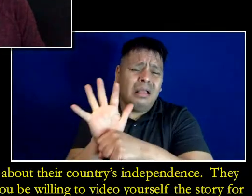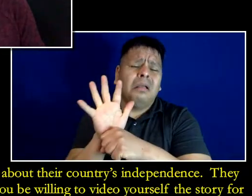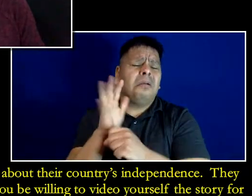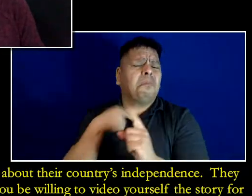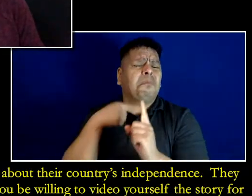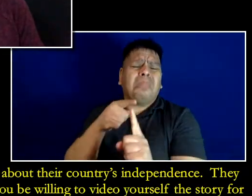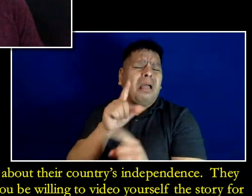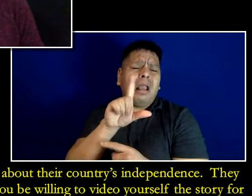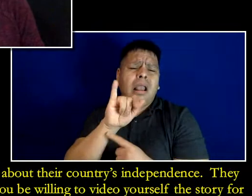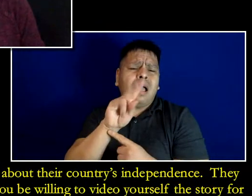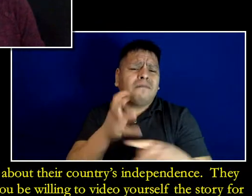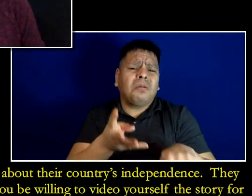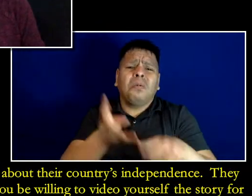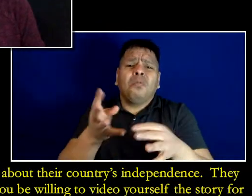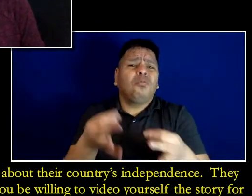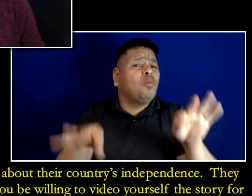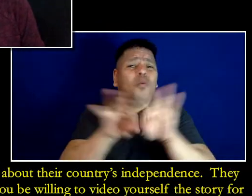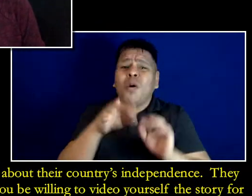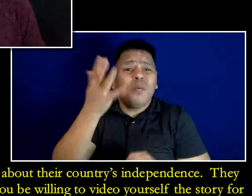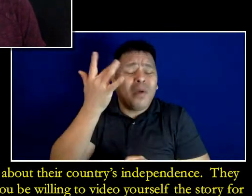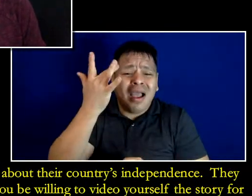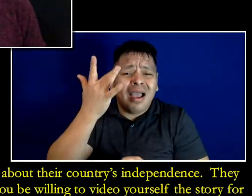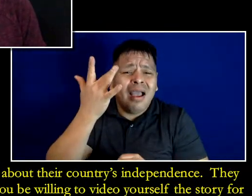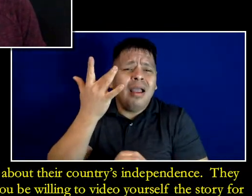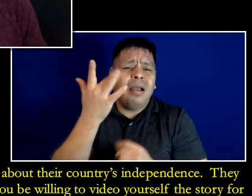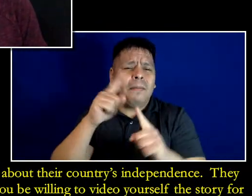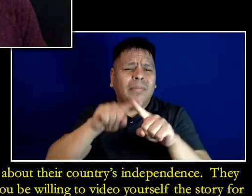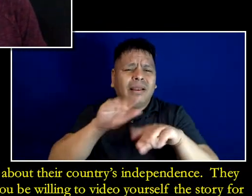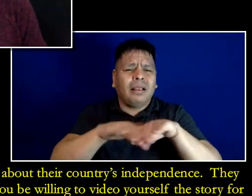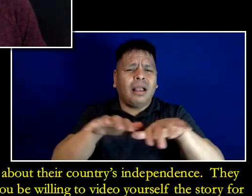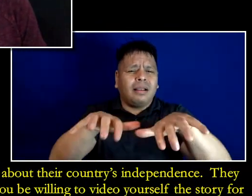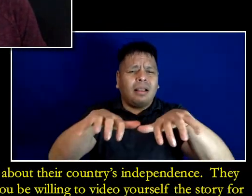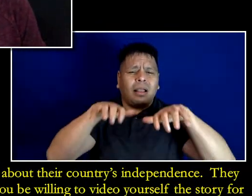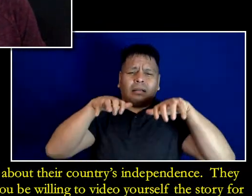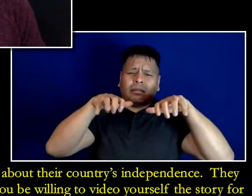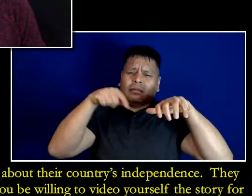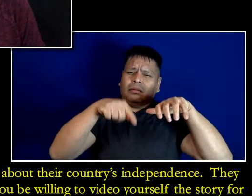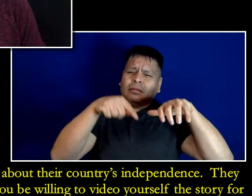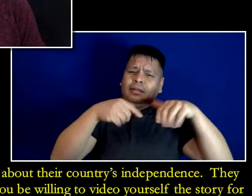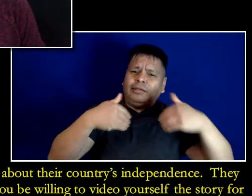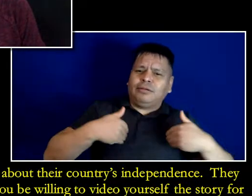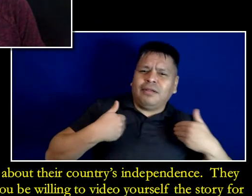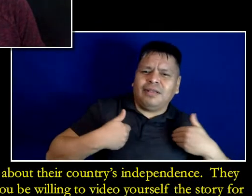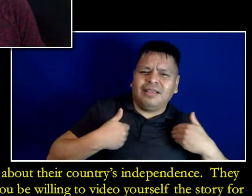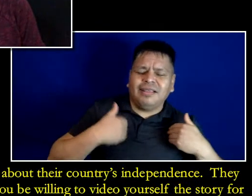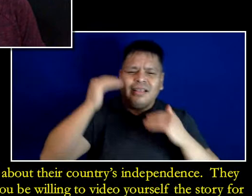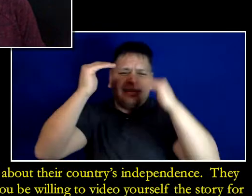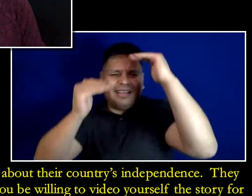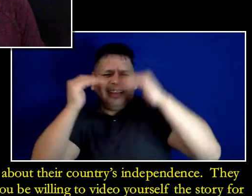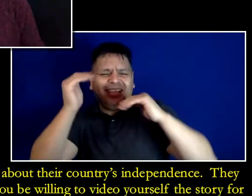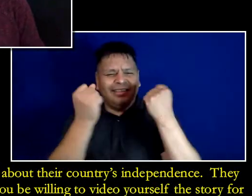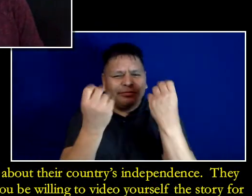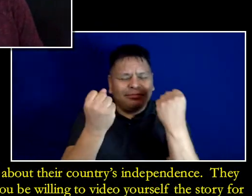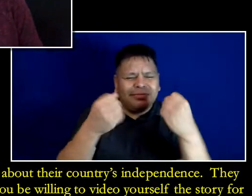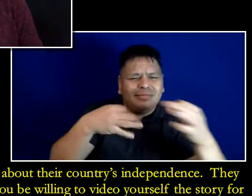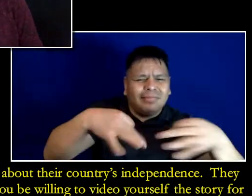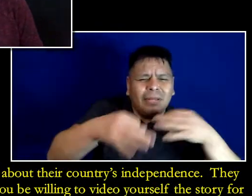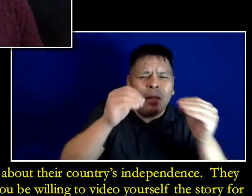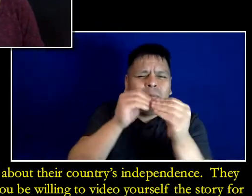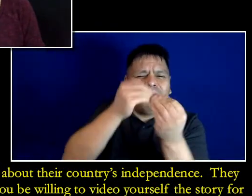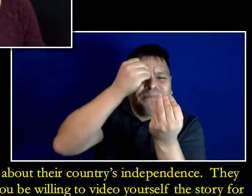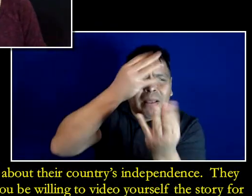live presentation because of the COVID pandemic. And I think it's important when you